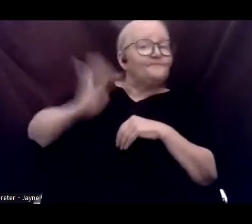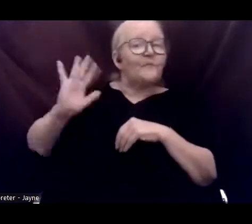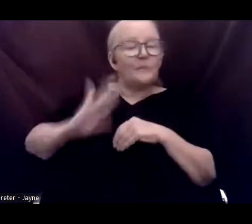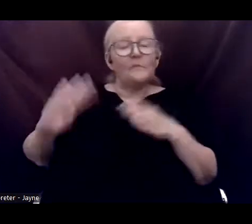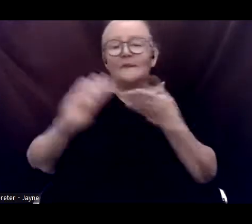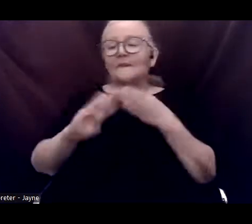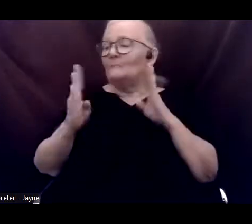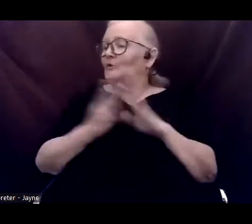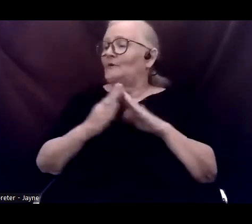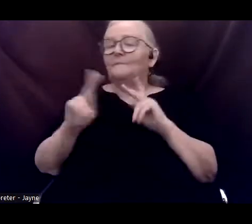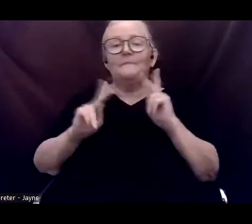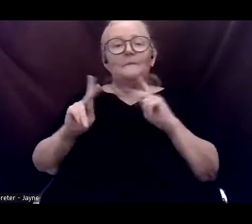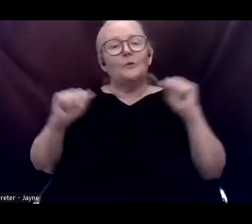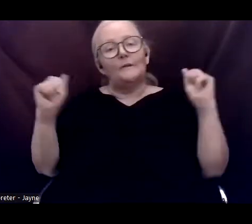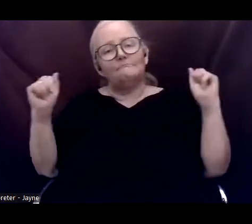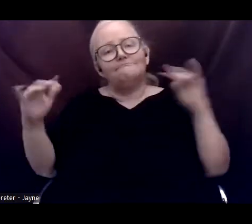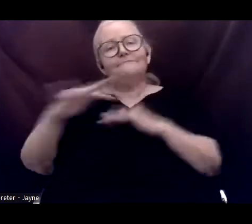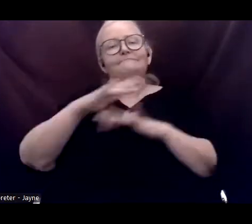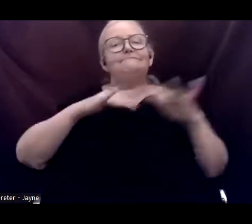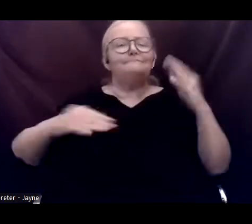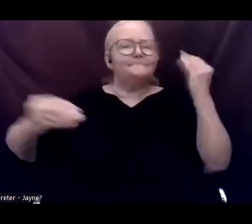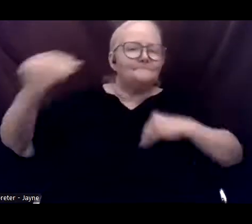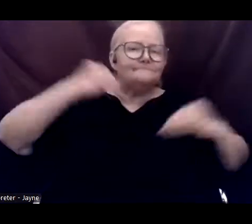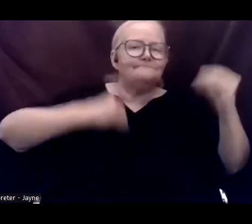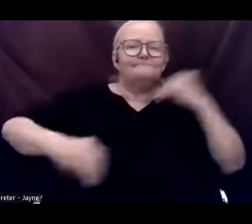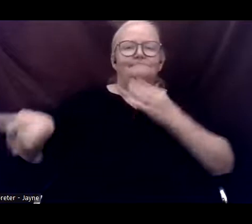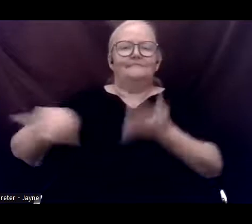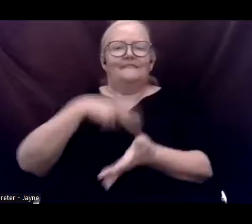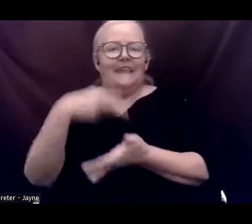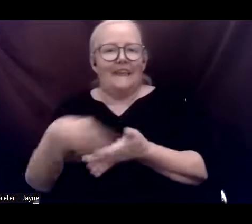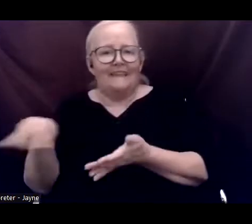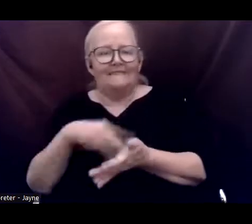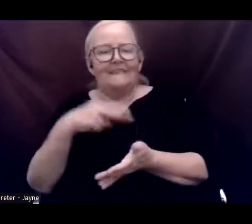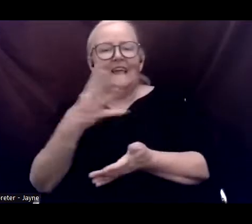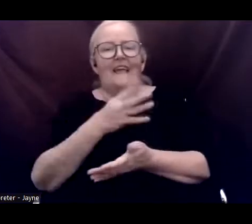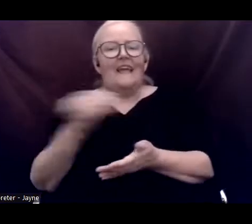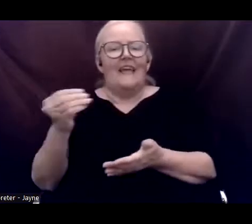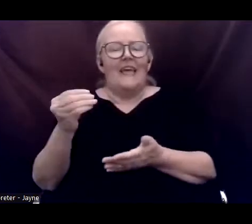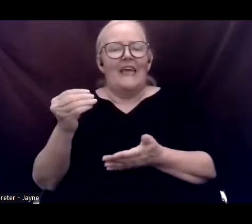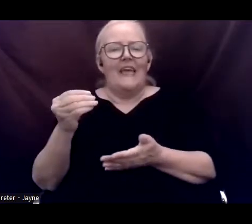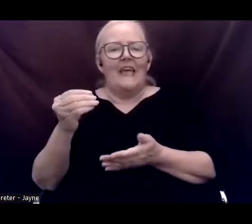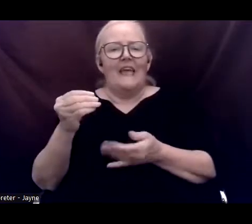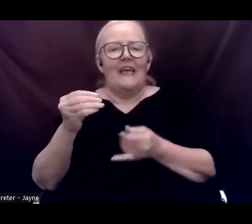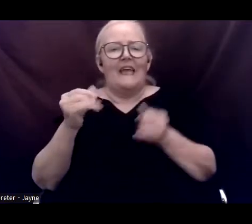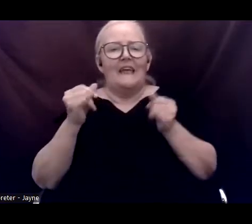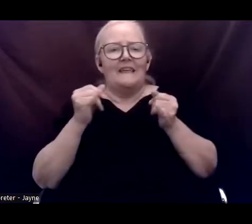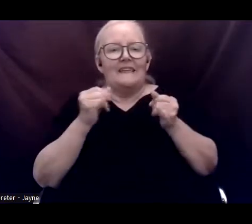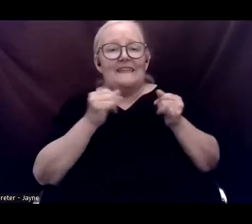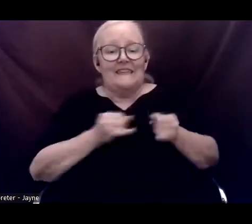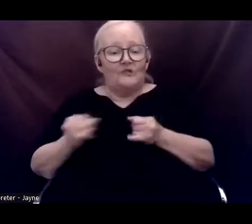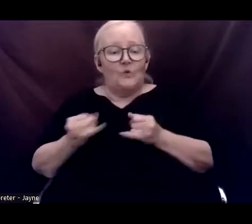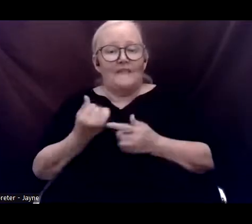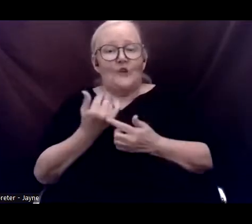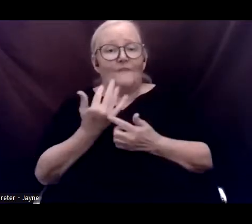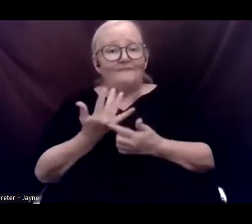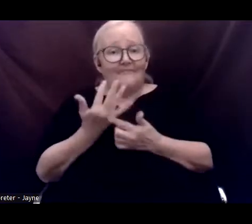come together for feasting, dancing, and rekindling their individual hearth fires from